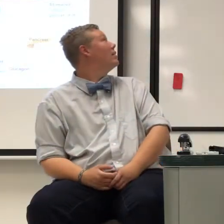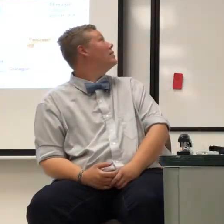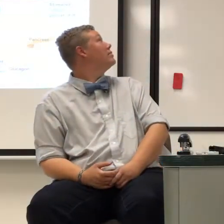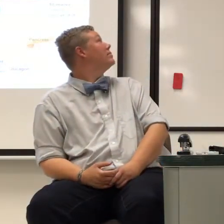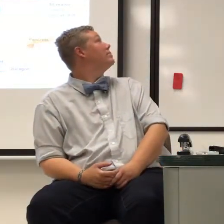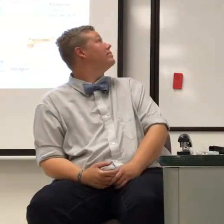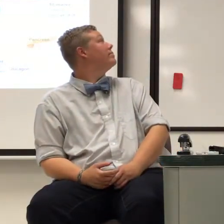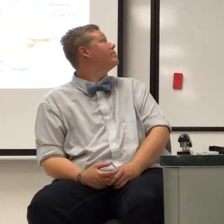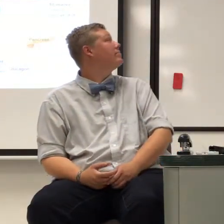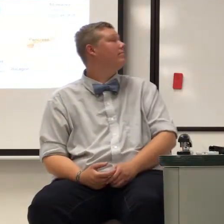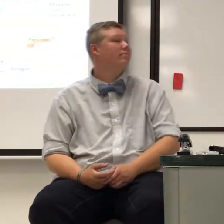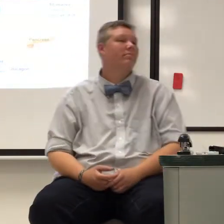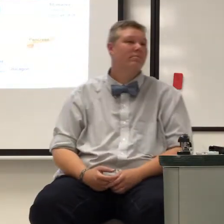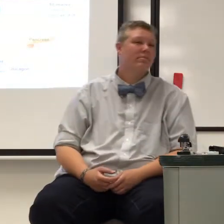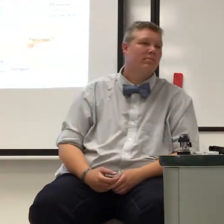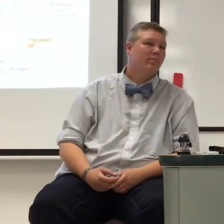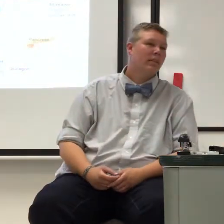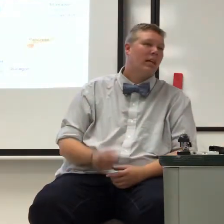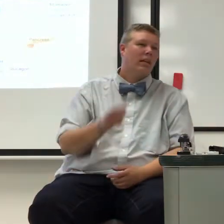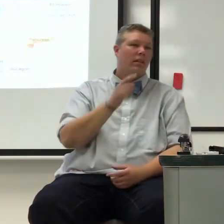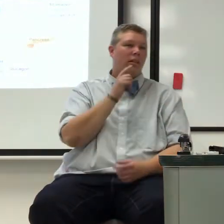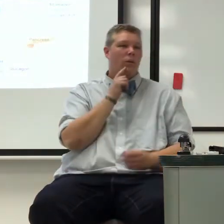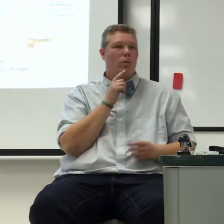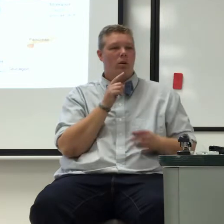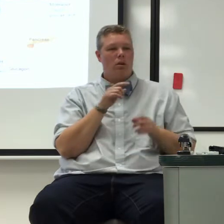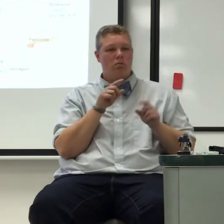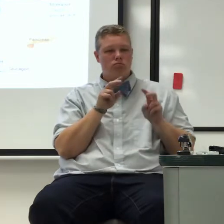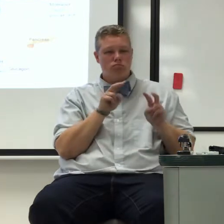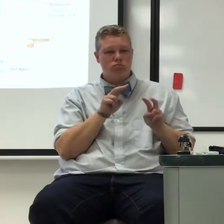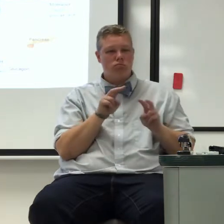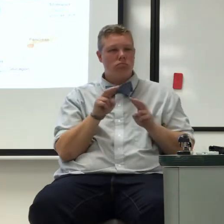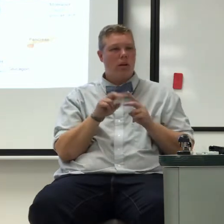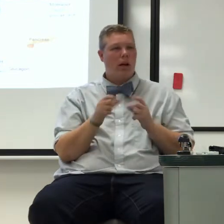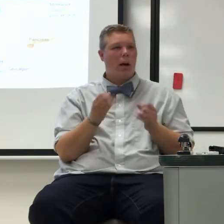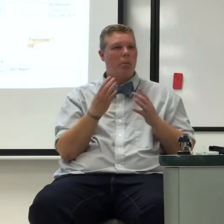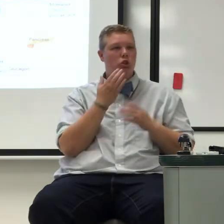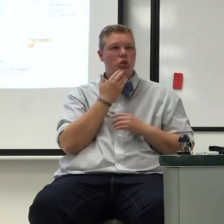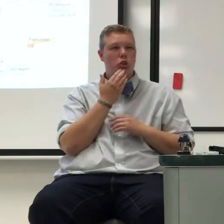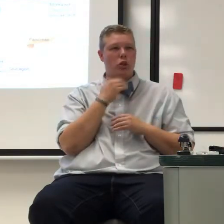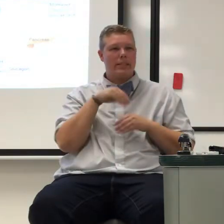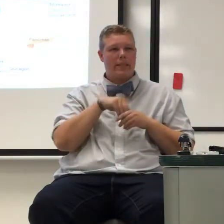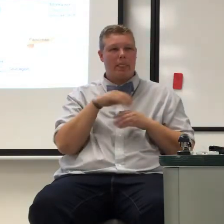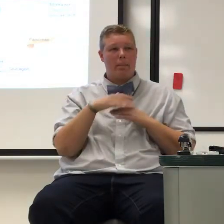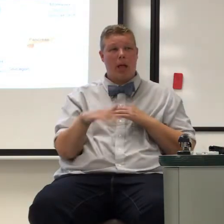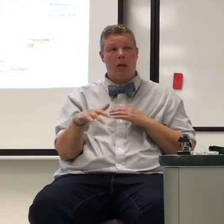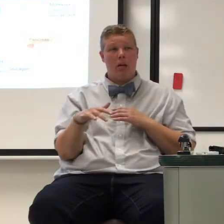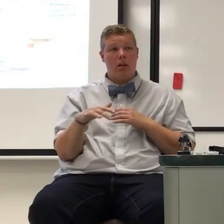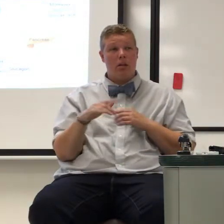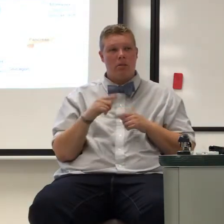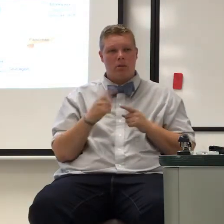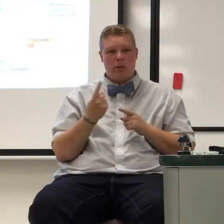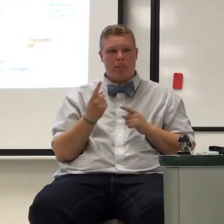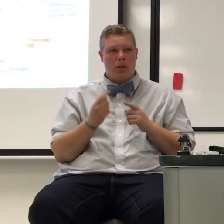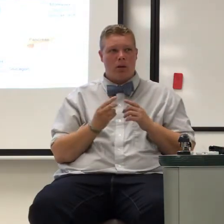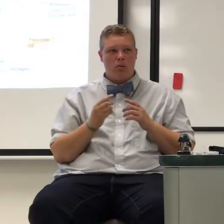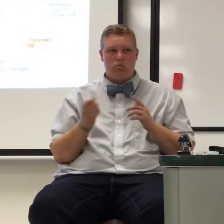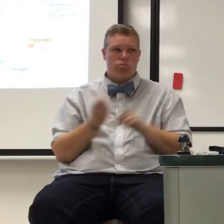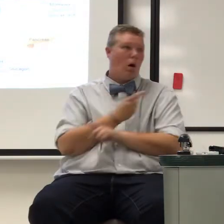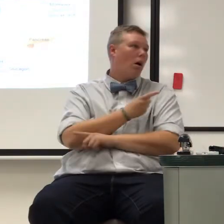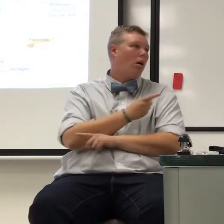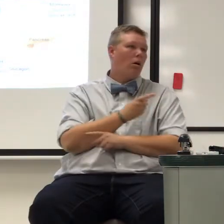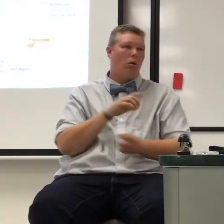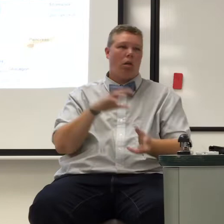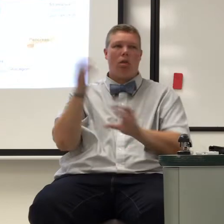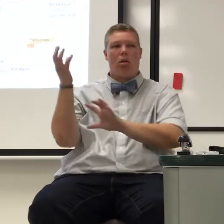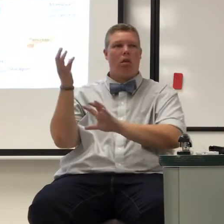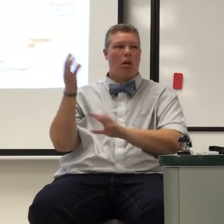So, the reason why we need this communication system, something goes out of whack. Okay, like something gets too